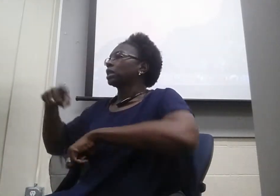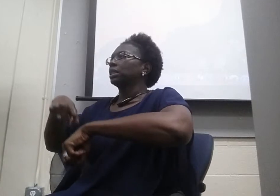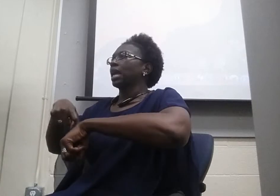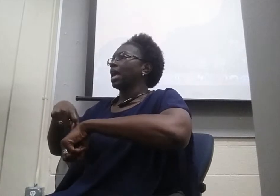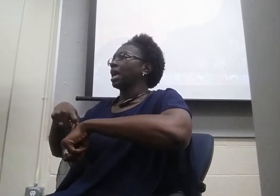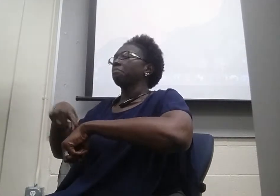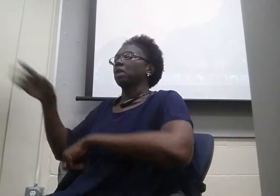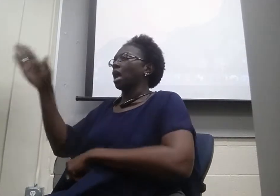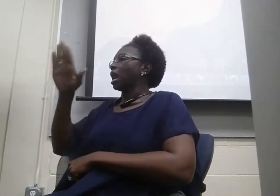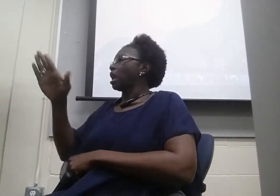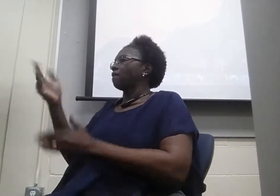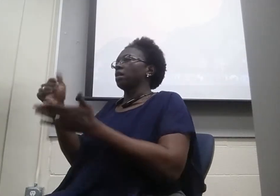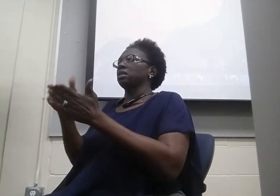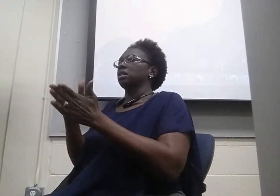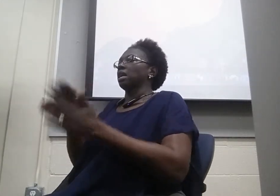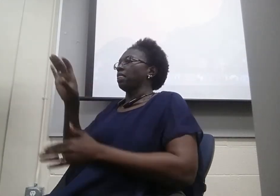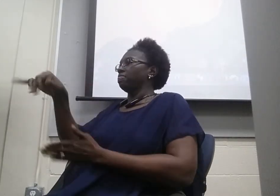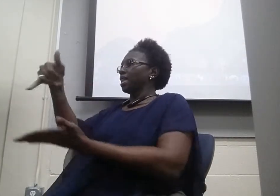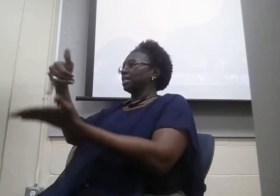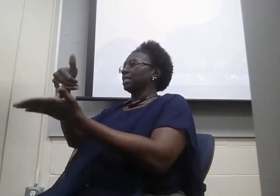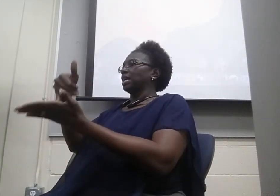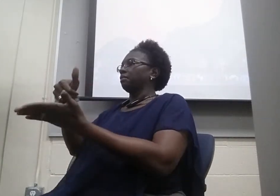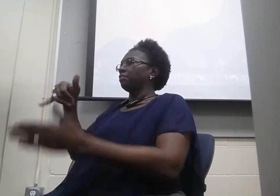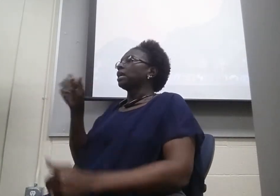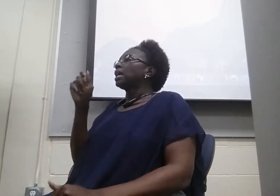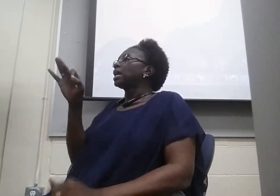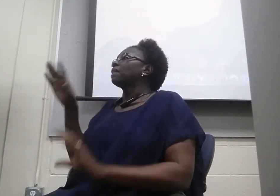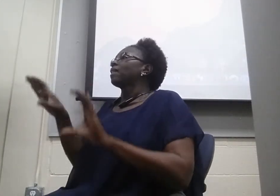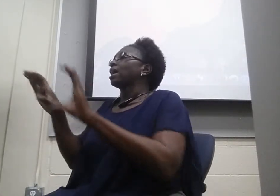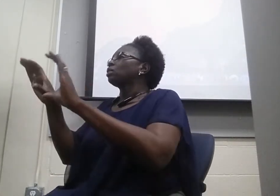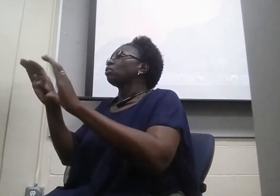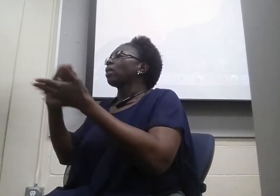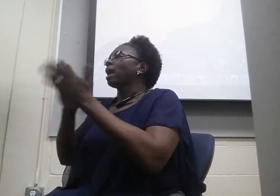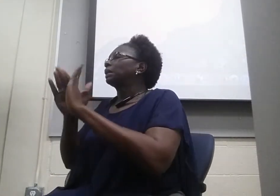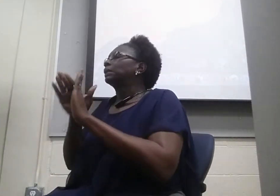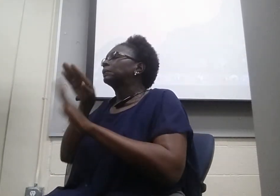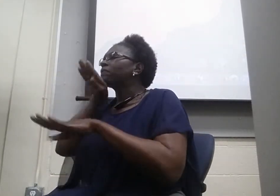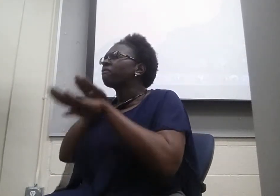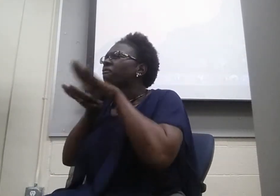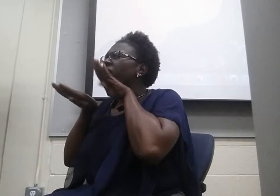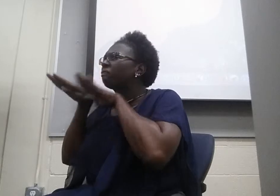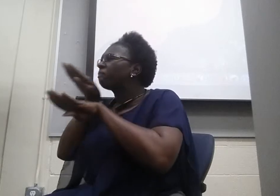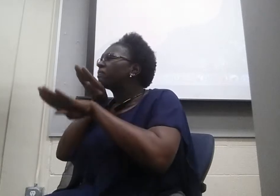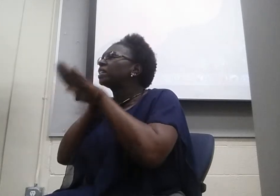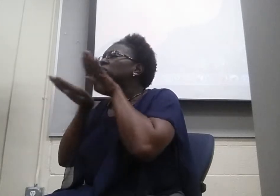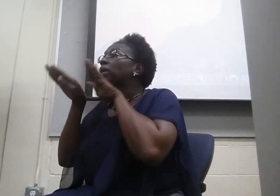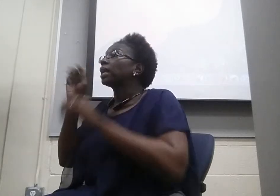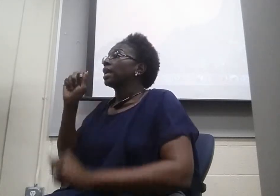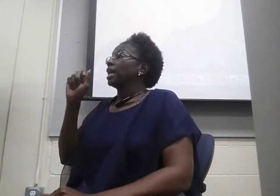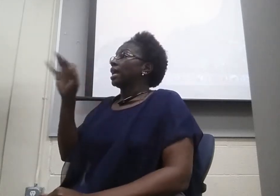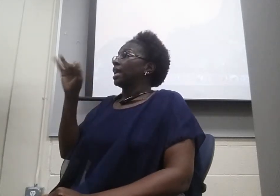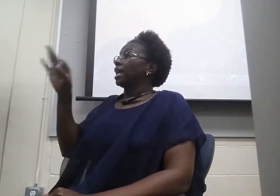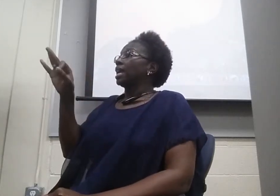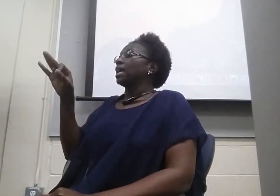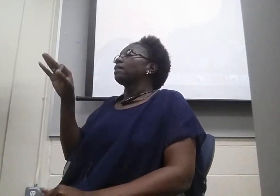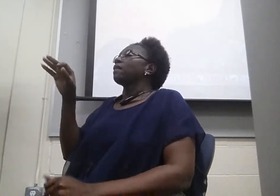Every thing I try to do with it just makes me miserable. It's very frustrating. If I trace it, it loses all its life. It becomes